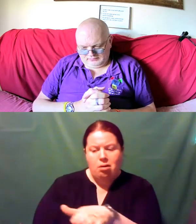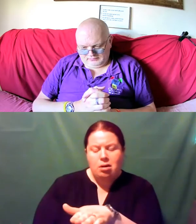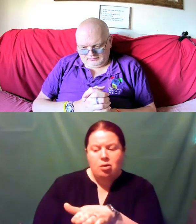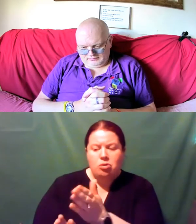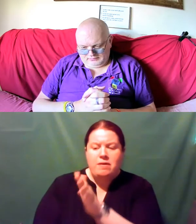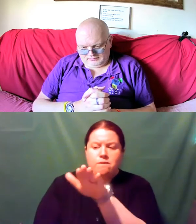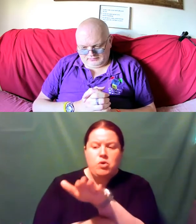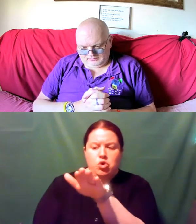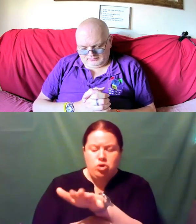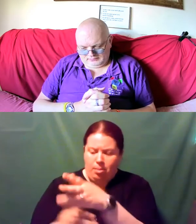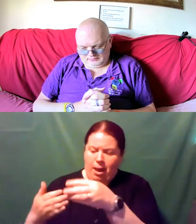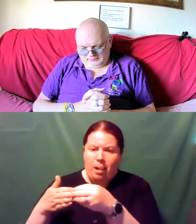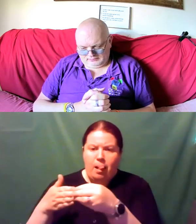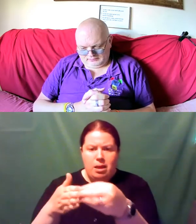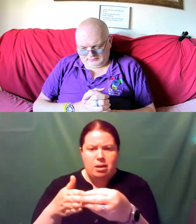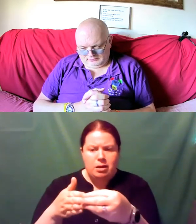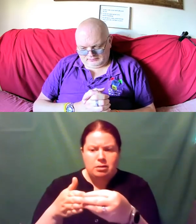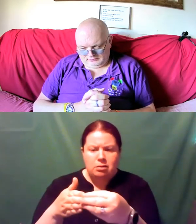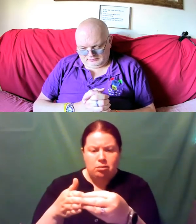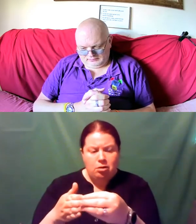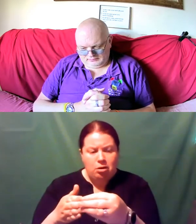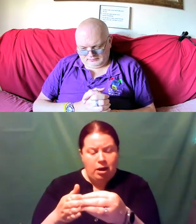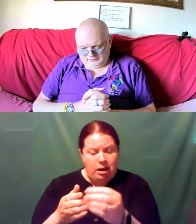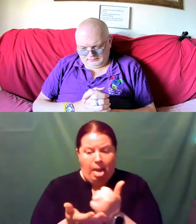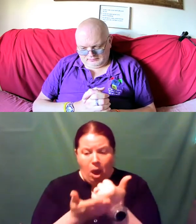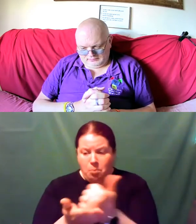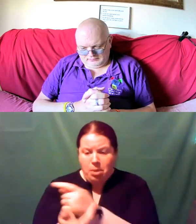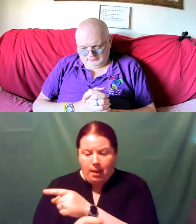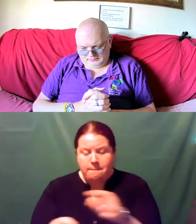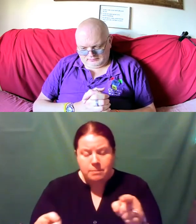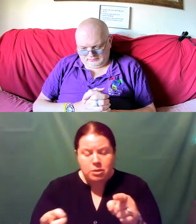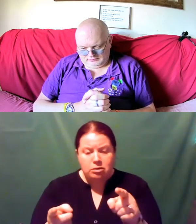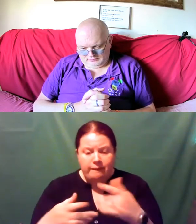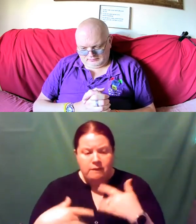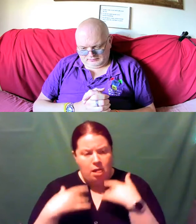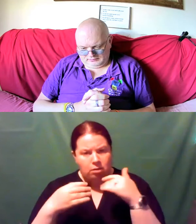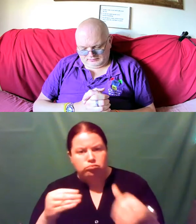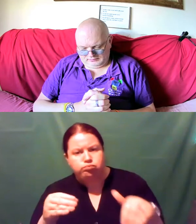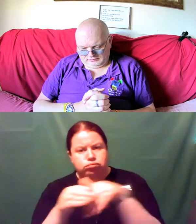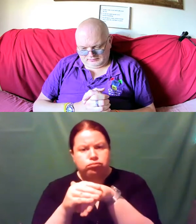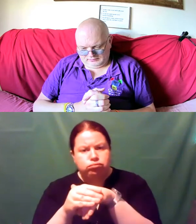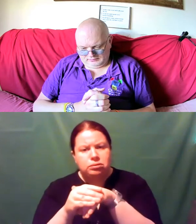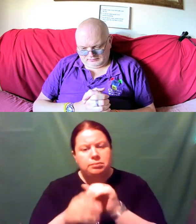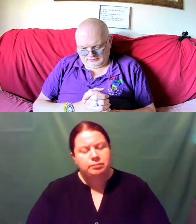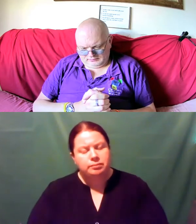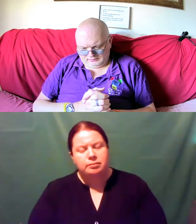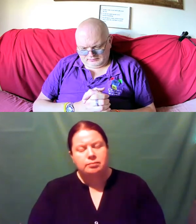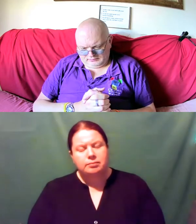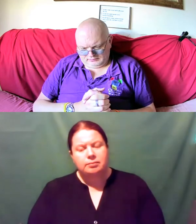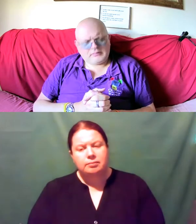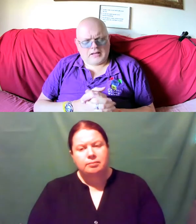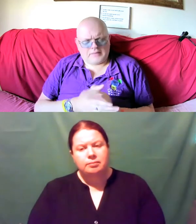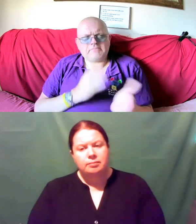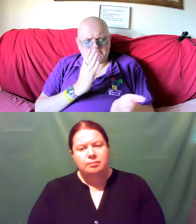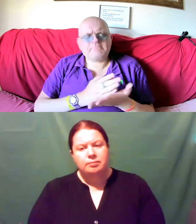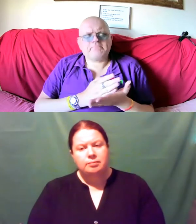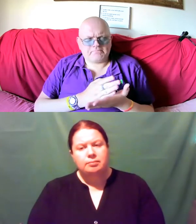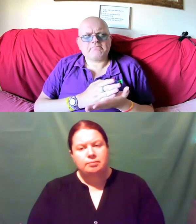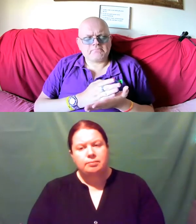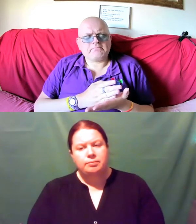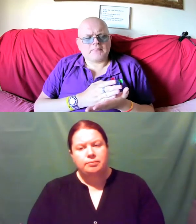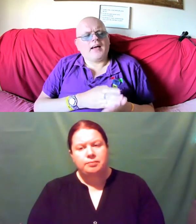and helping them to find their place in our future development? Oh yeah, very much so. I mean, as Sarah,